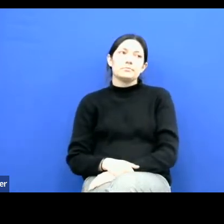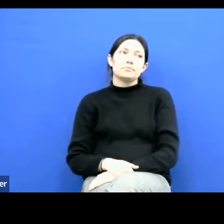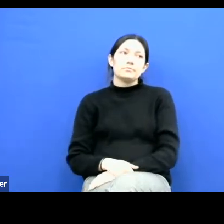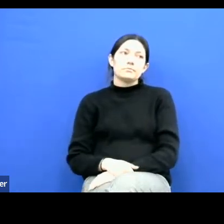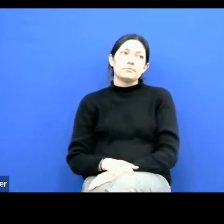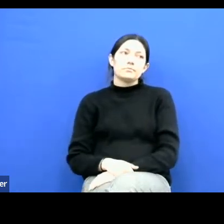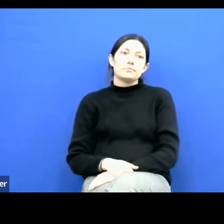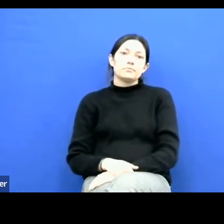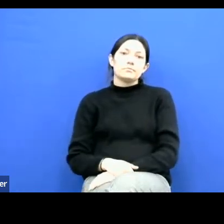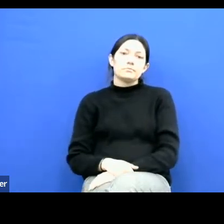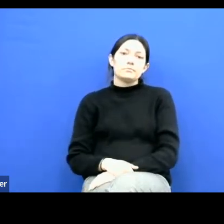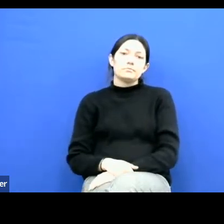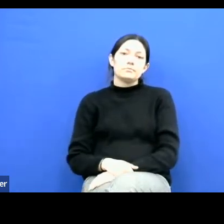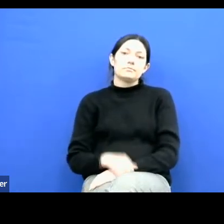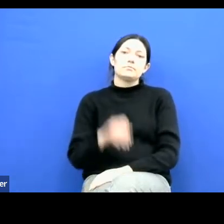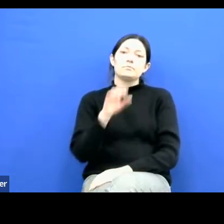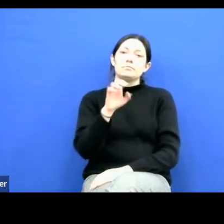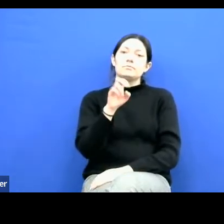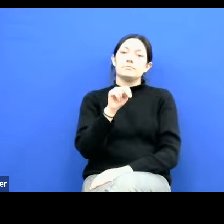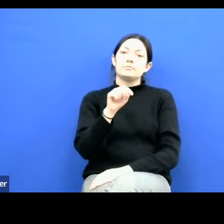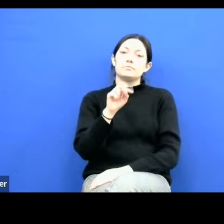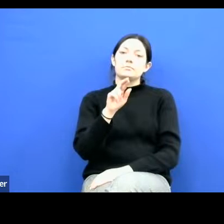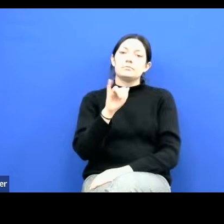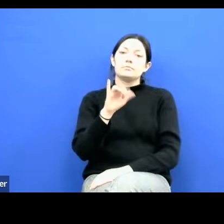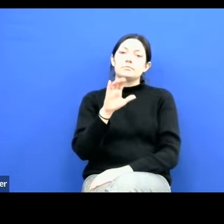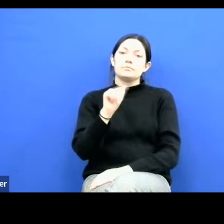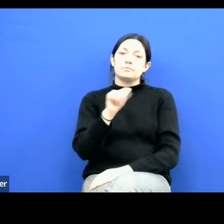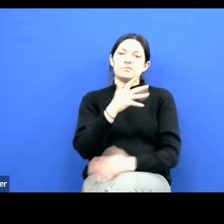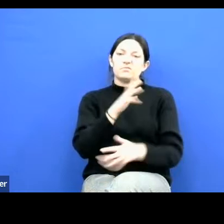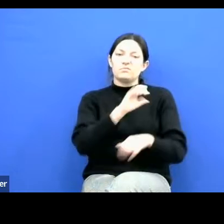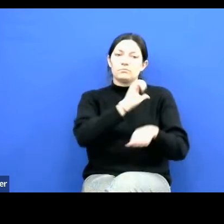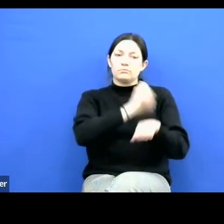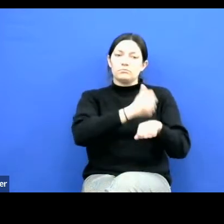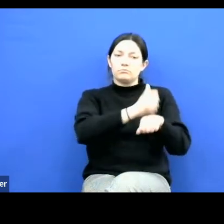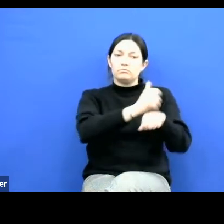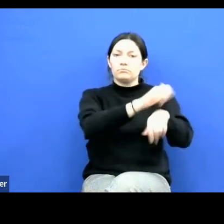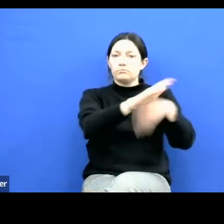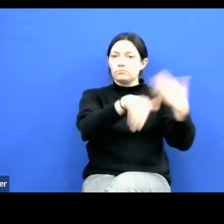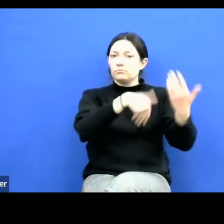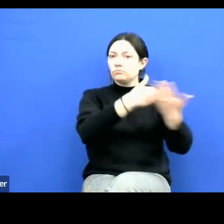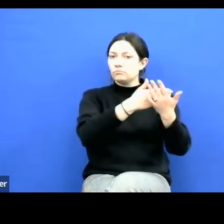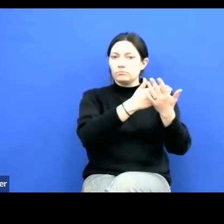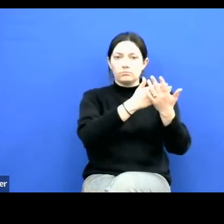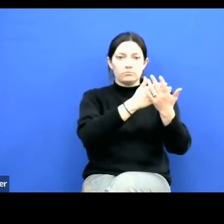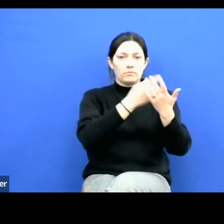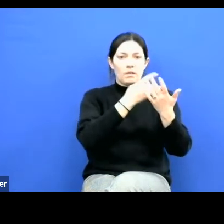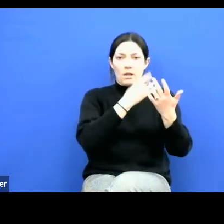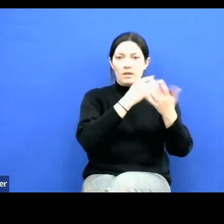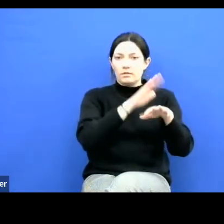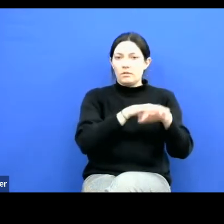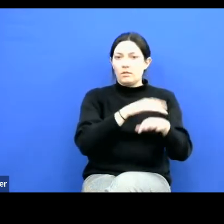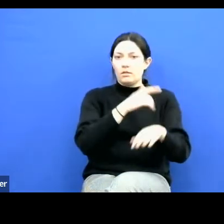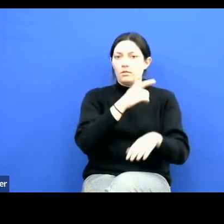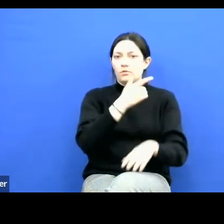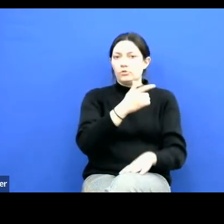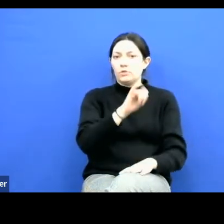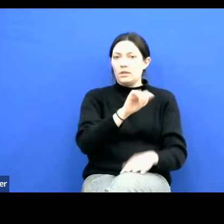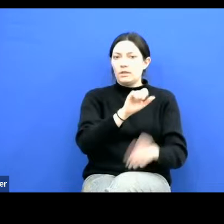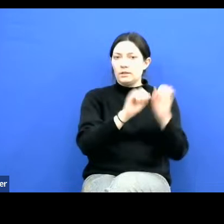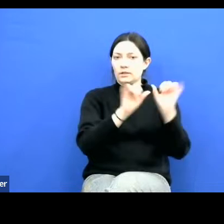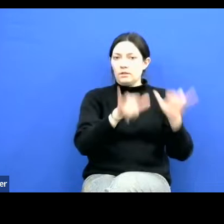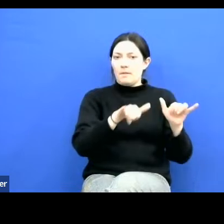Centrica has been putting all the streetlights into GIS system mapping. So you can see all the red dots. You can see where the concentration of the lights